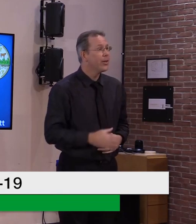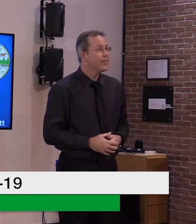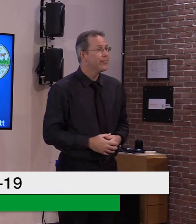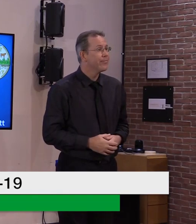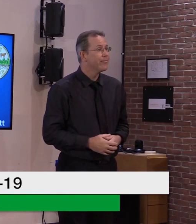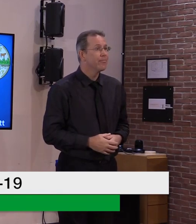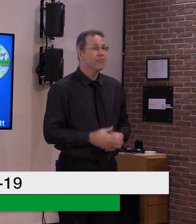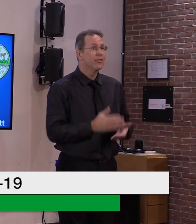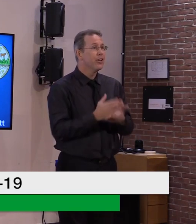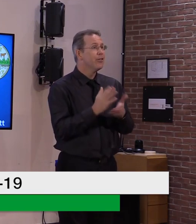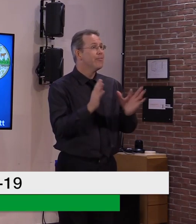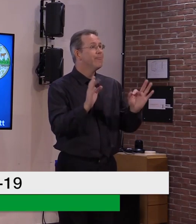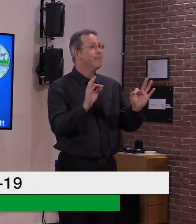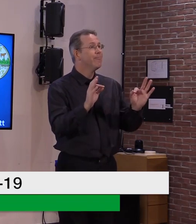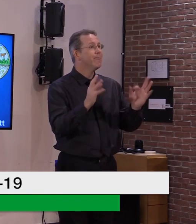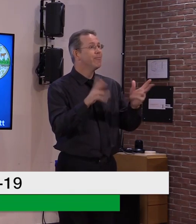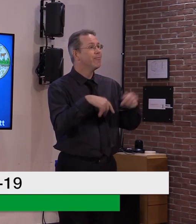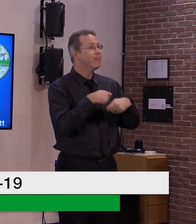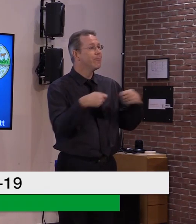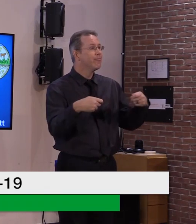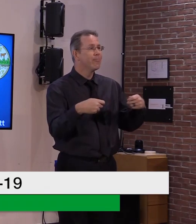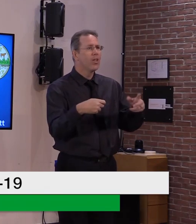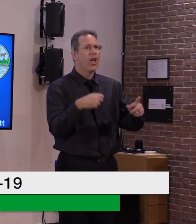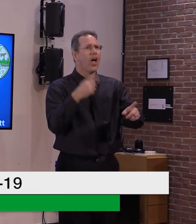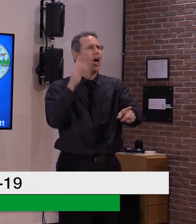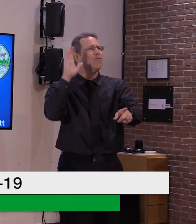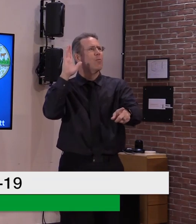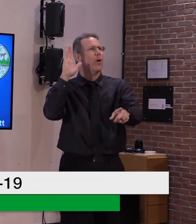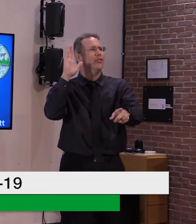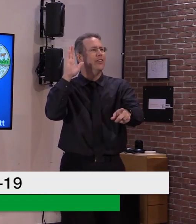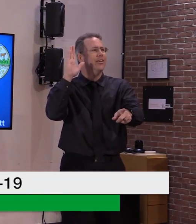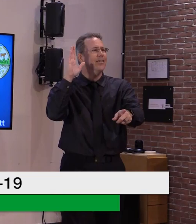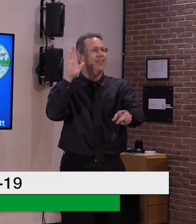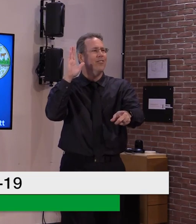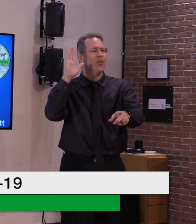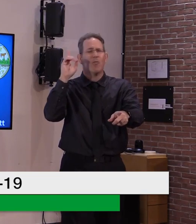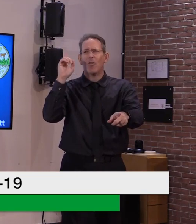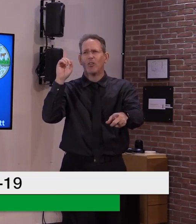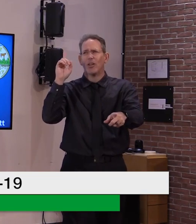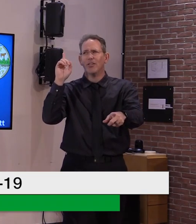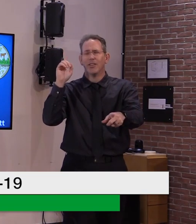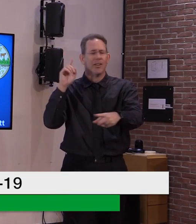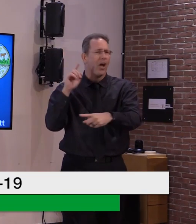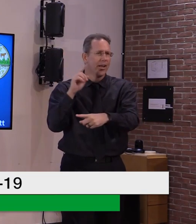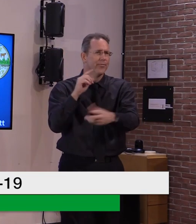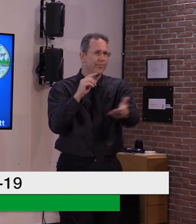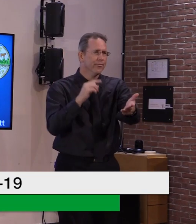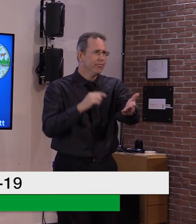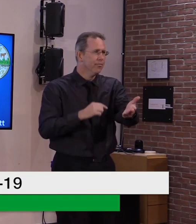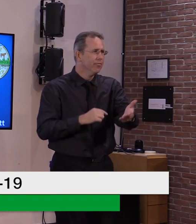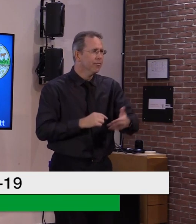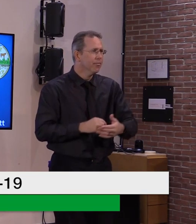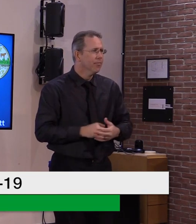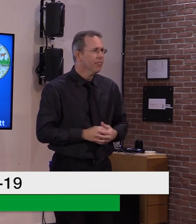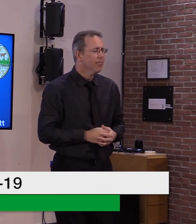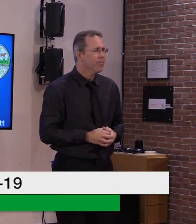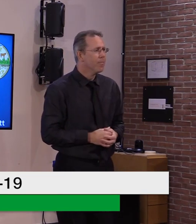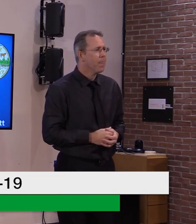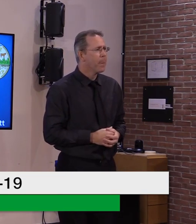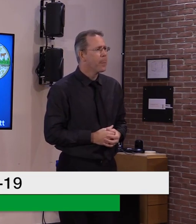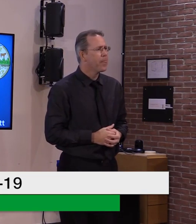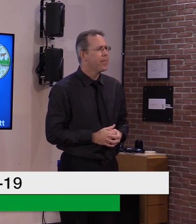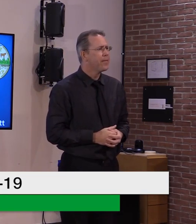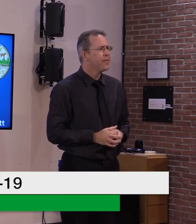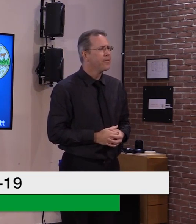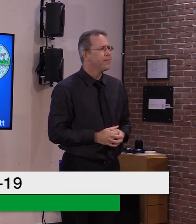all right just one quick question the incoming administration is talking about